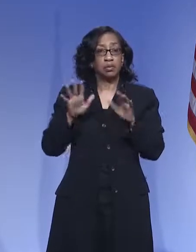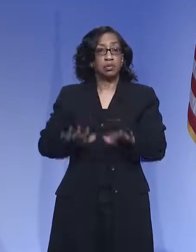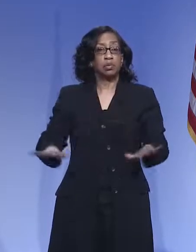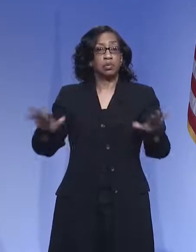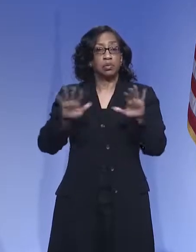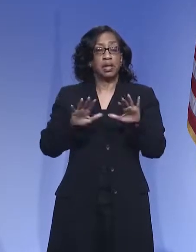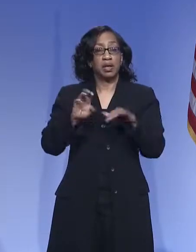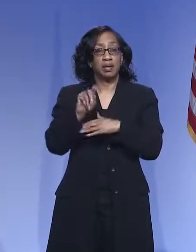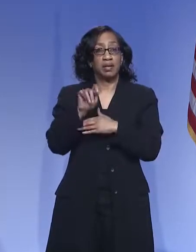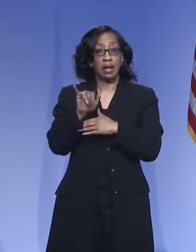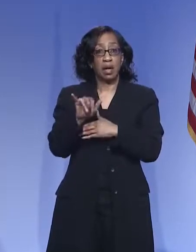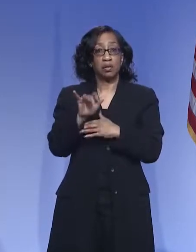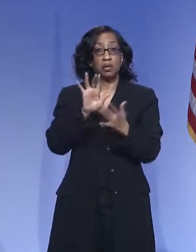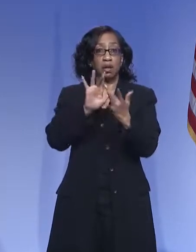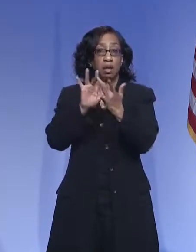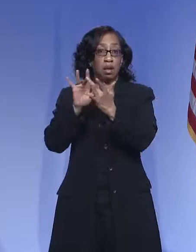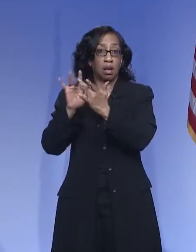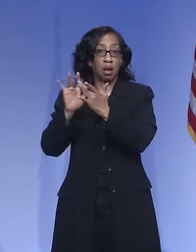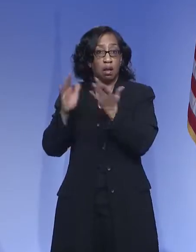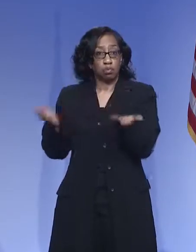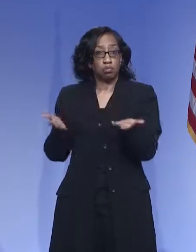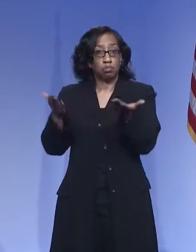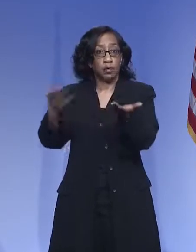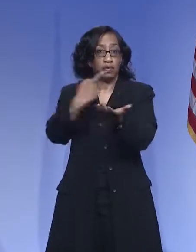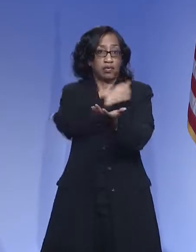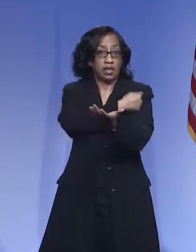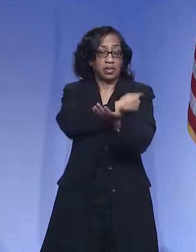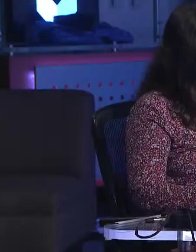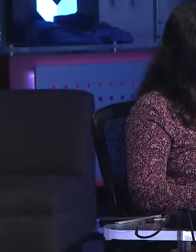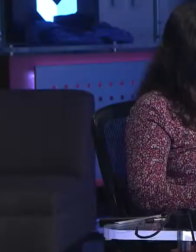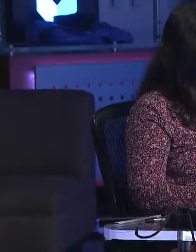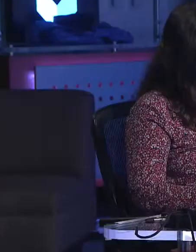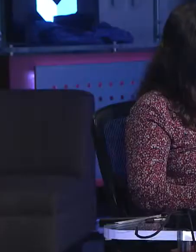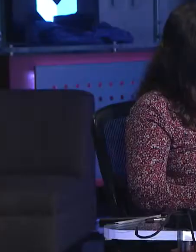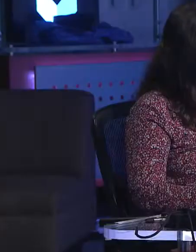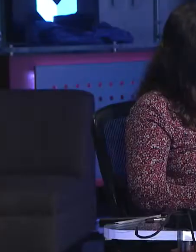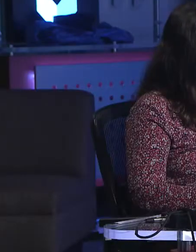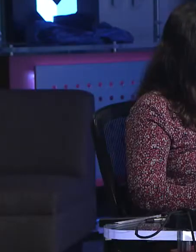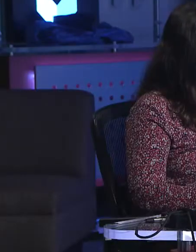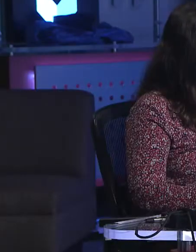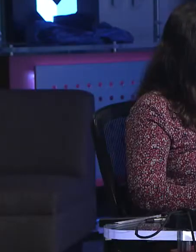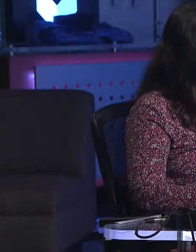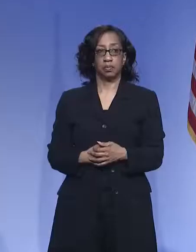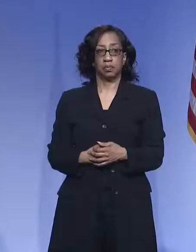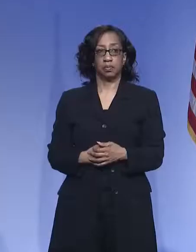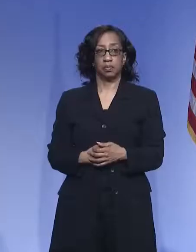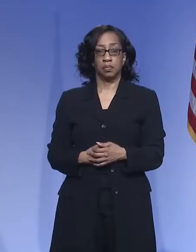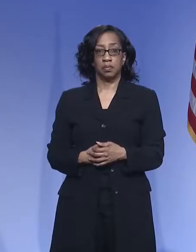the county that will offer vaccines. Jane Roberts, Daily Memphian.